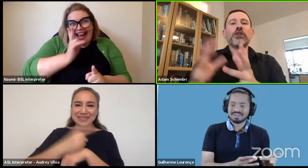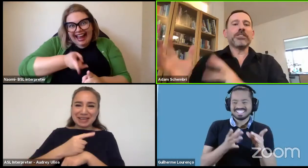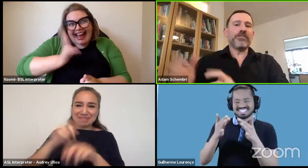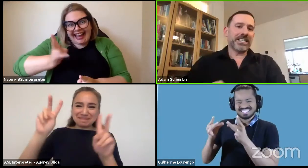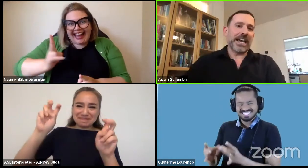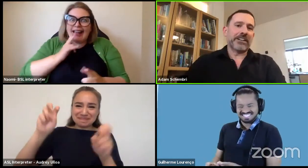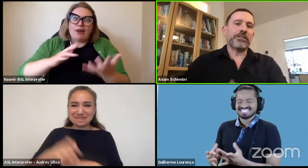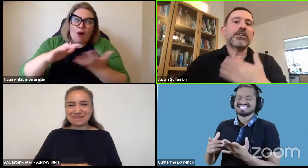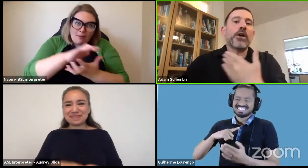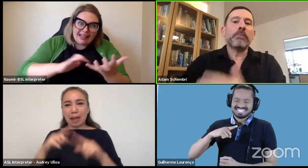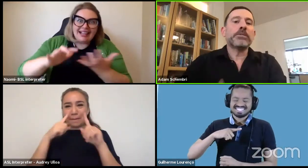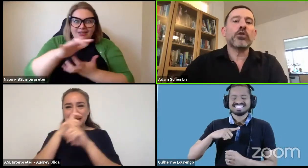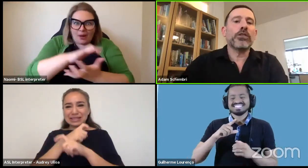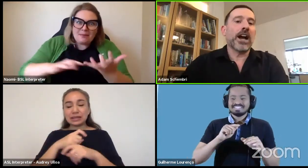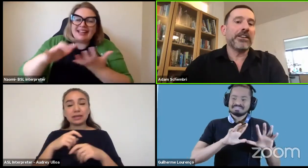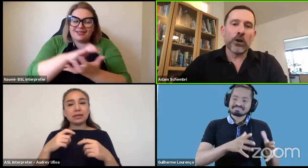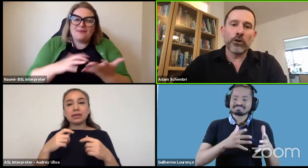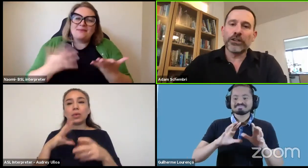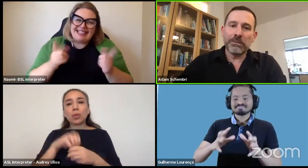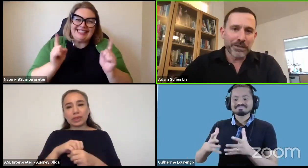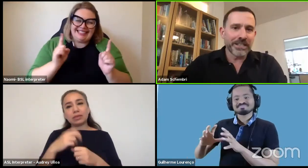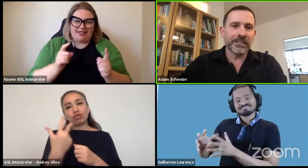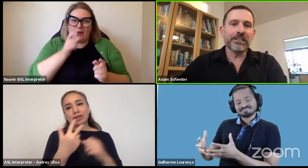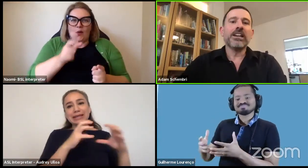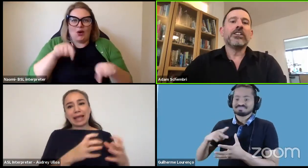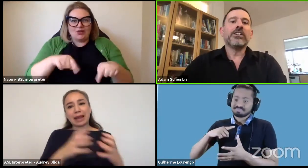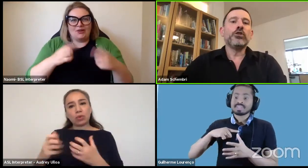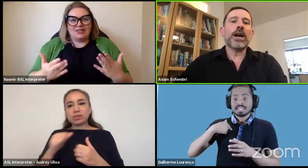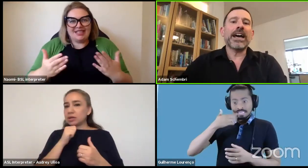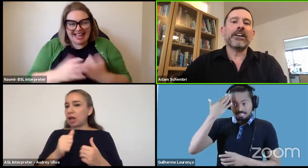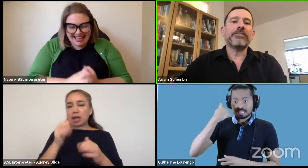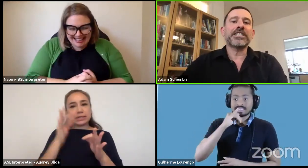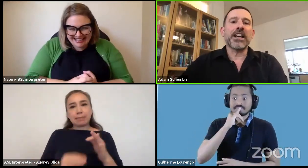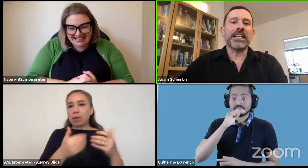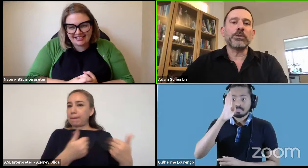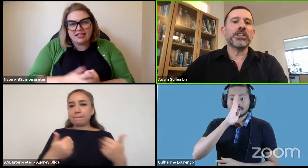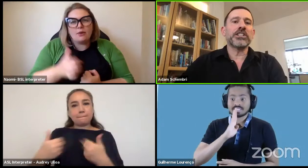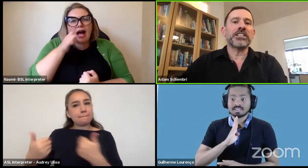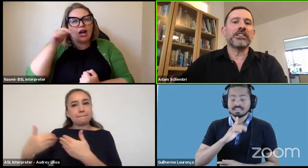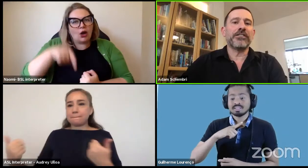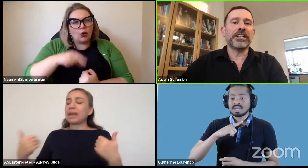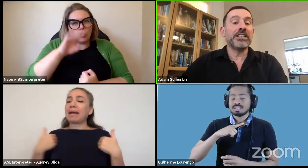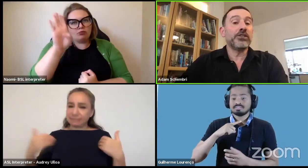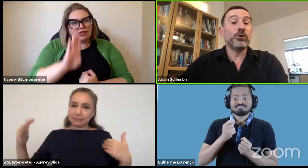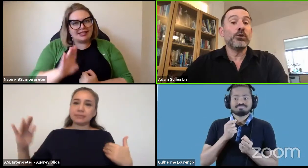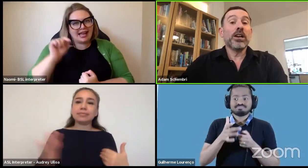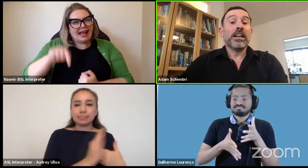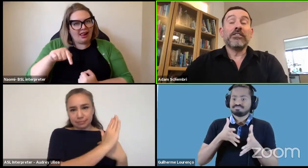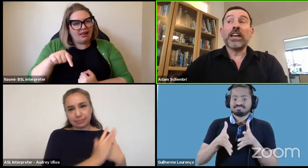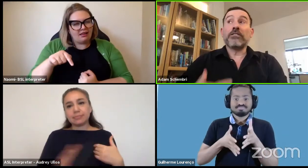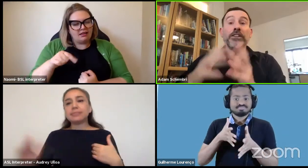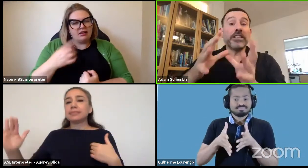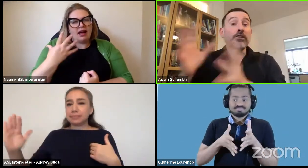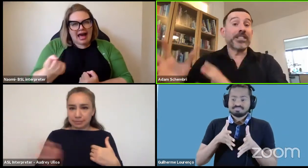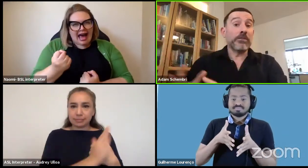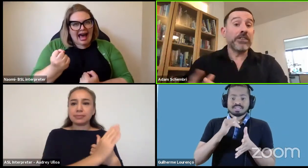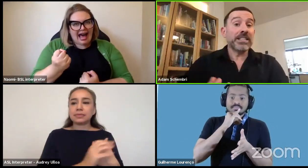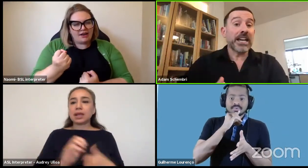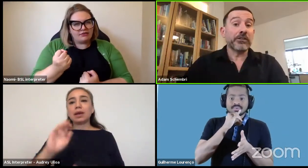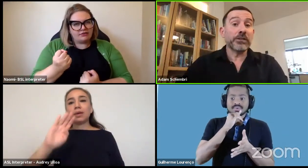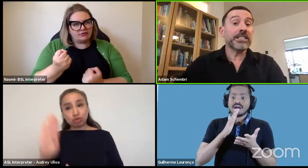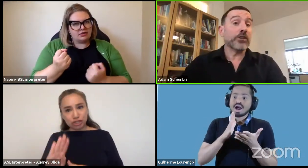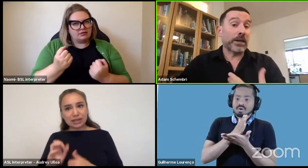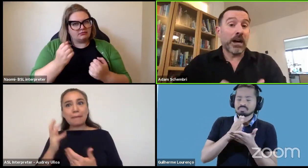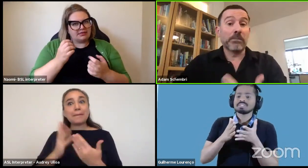in terms of these categories. So I'm sure that I know that in Brazil, you have sign languages that fit into some of